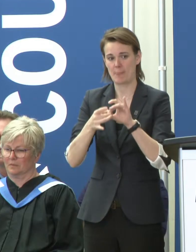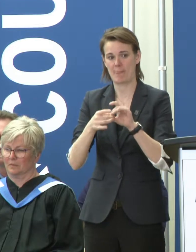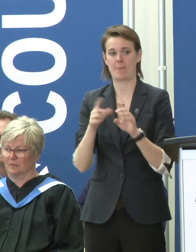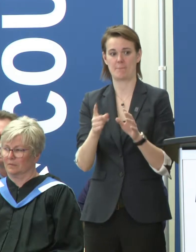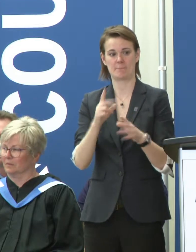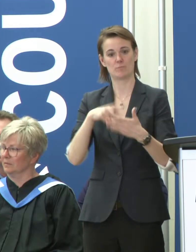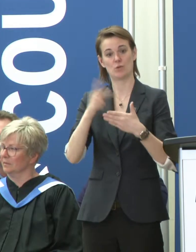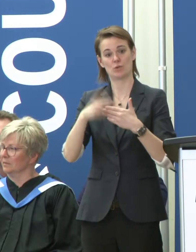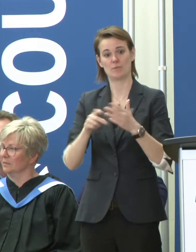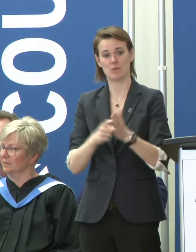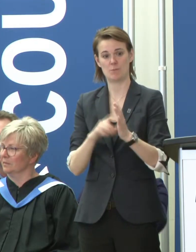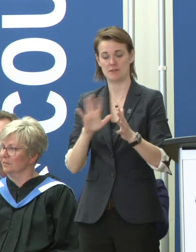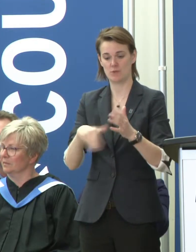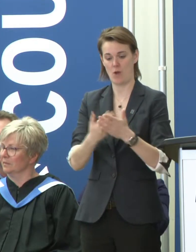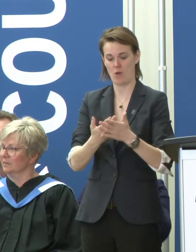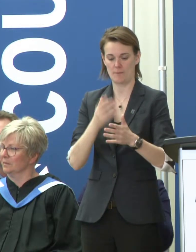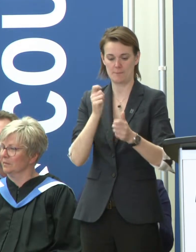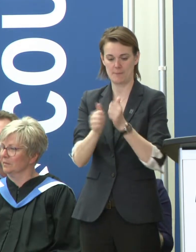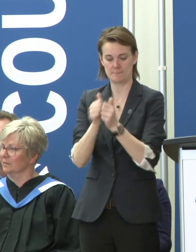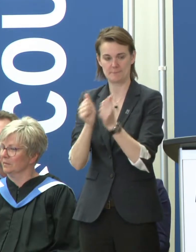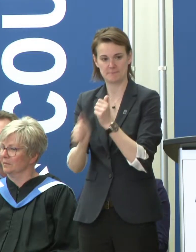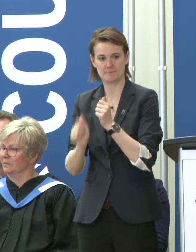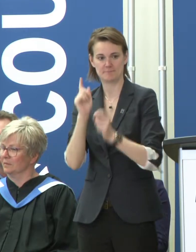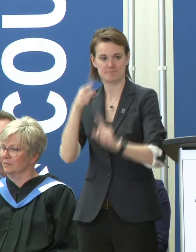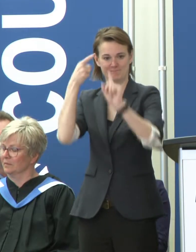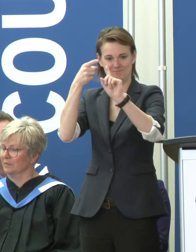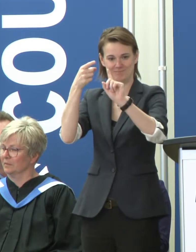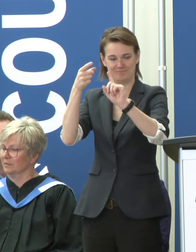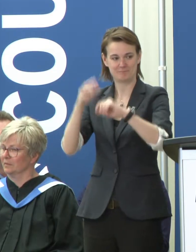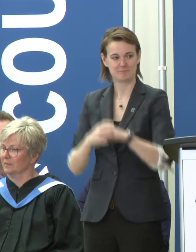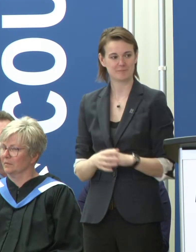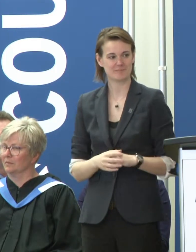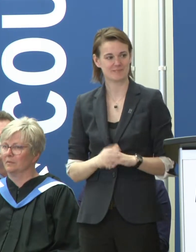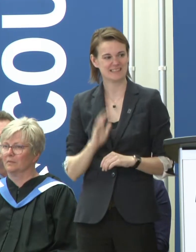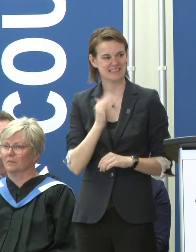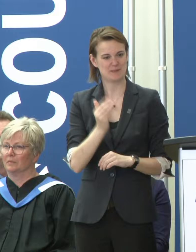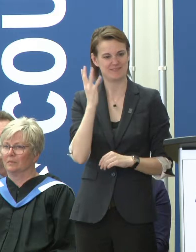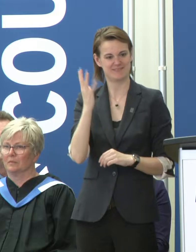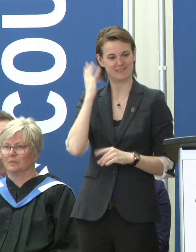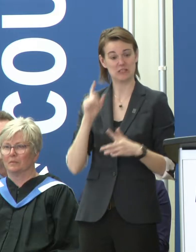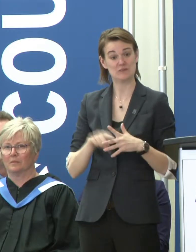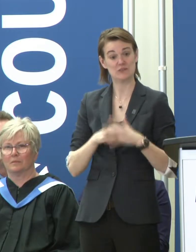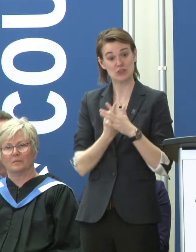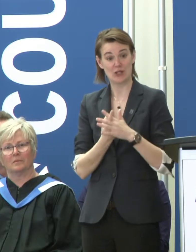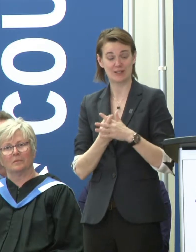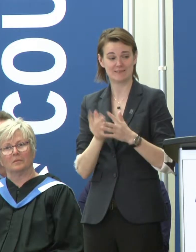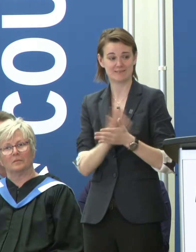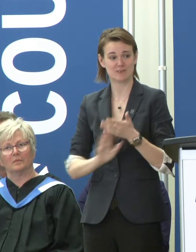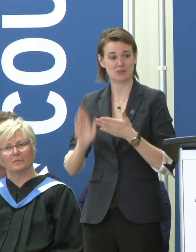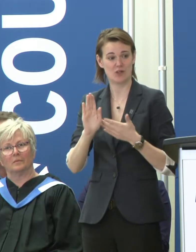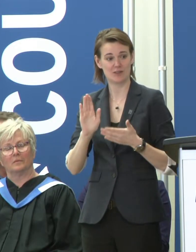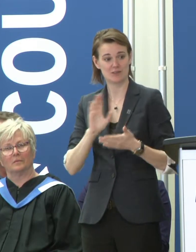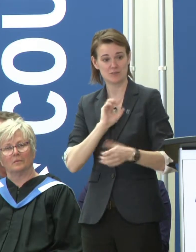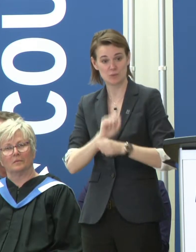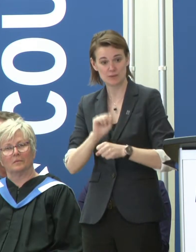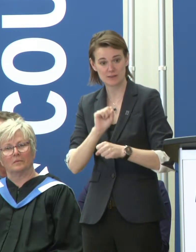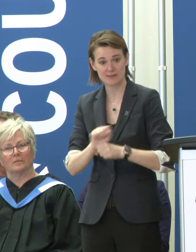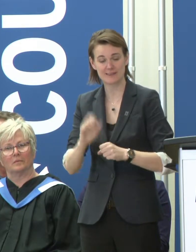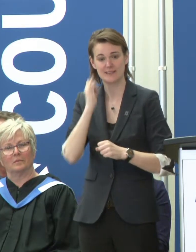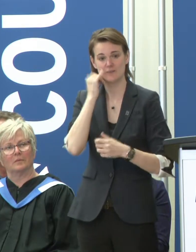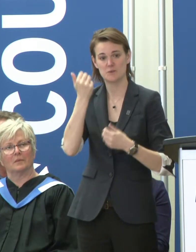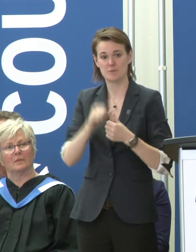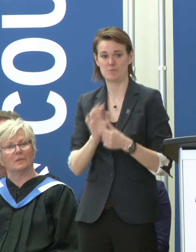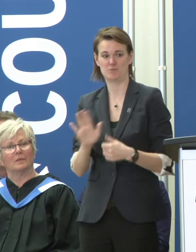program requirements. Graduates, it doesn't seem that long ago when you were beginning your college journey. If you remember some of those